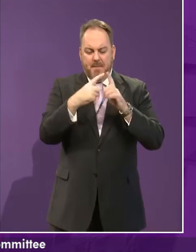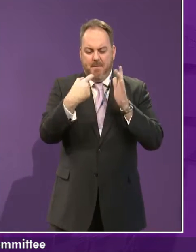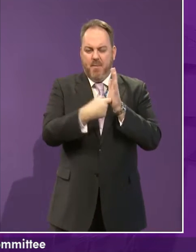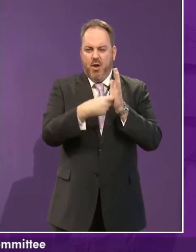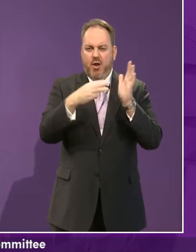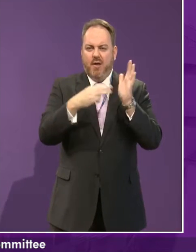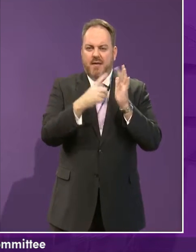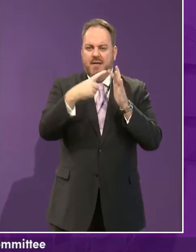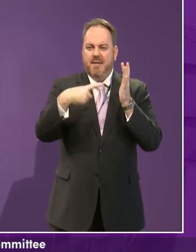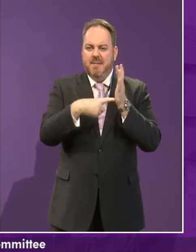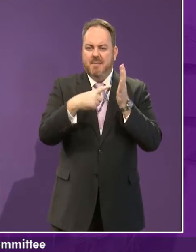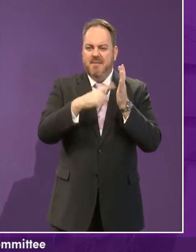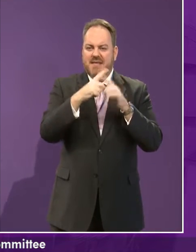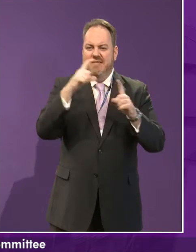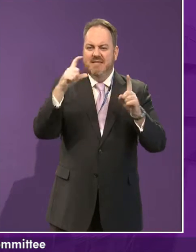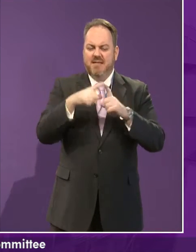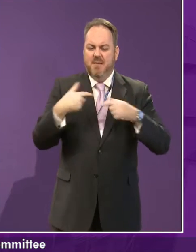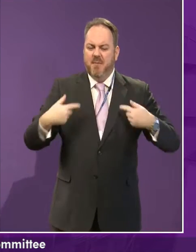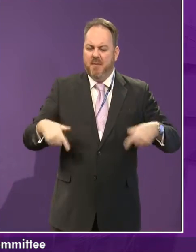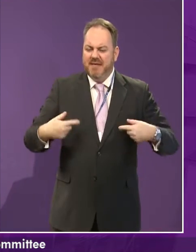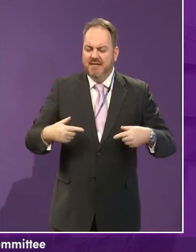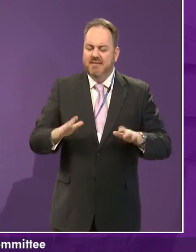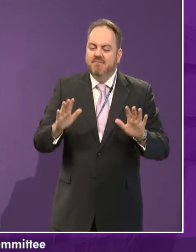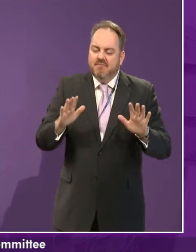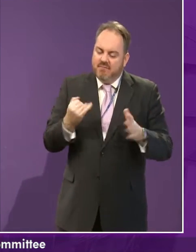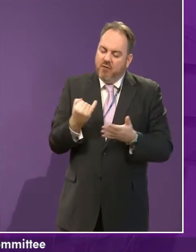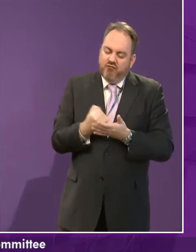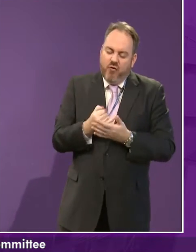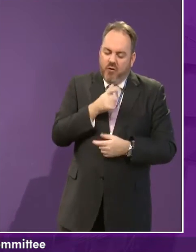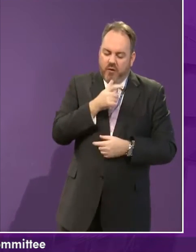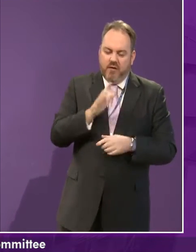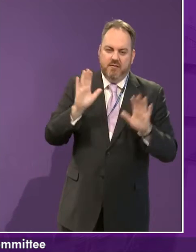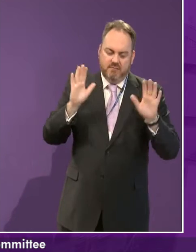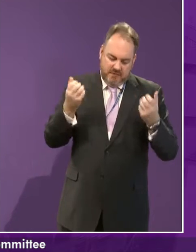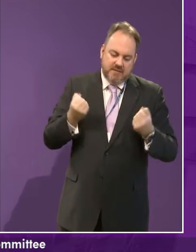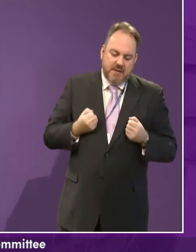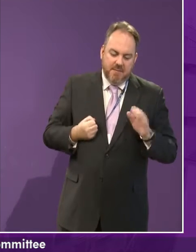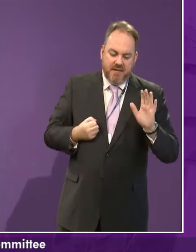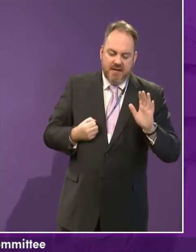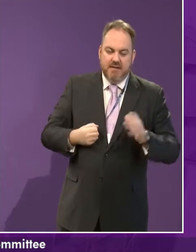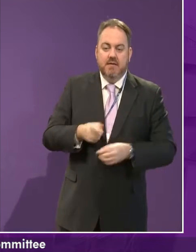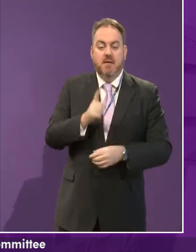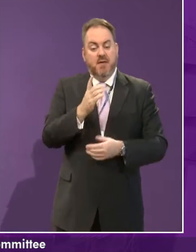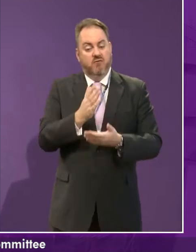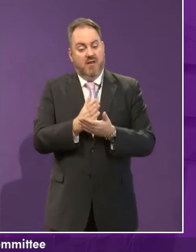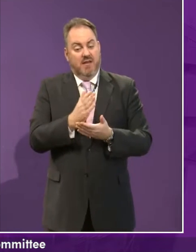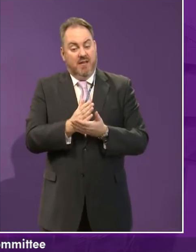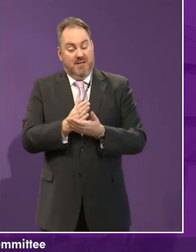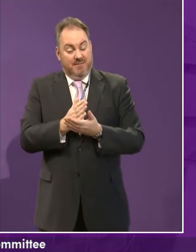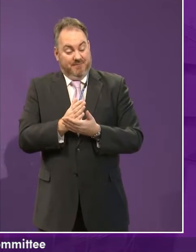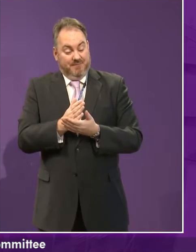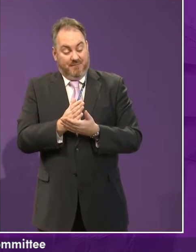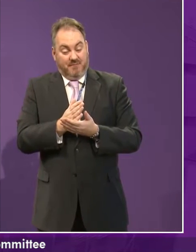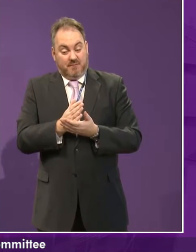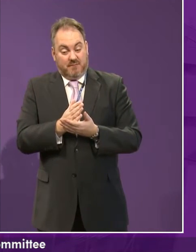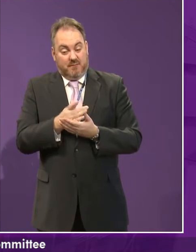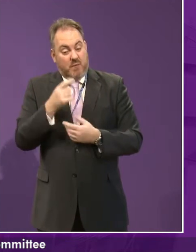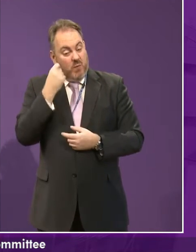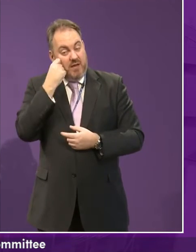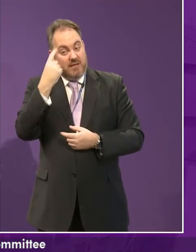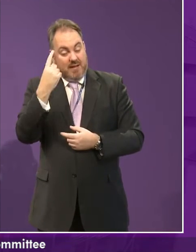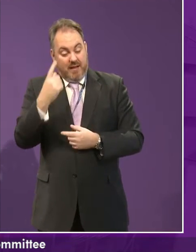I think what all institutions continue to grapple with is the fact that under the